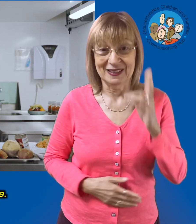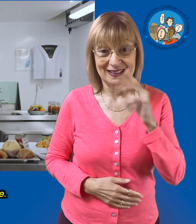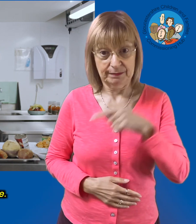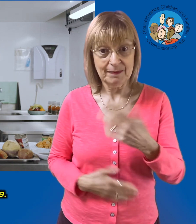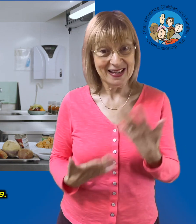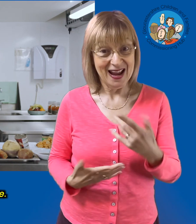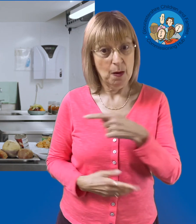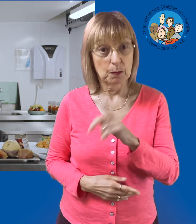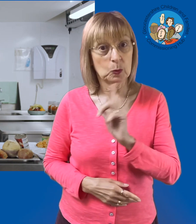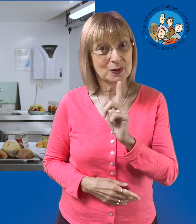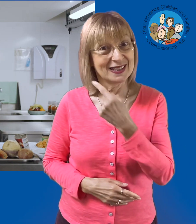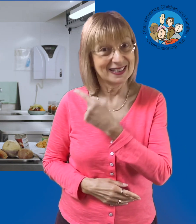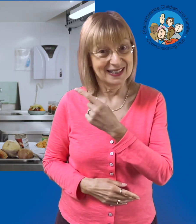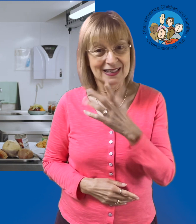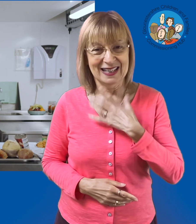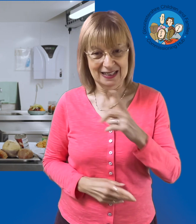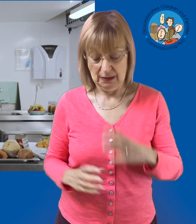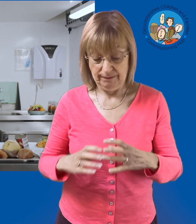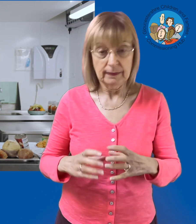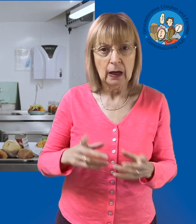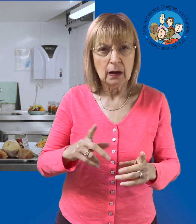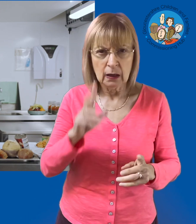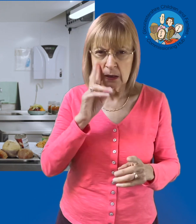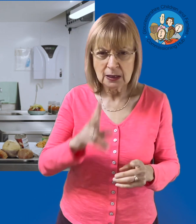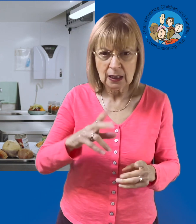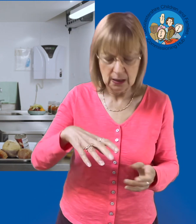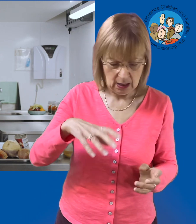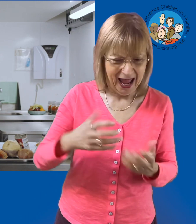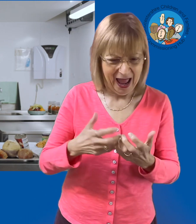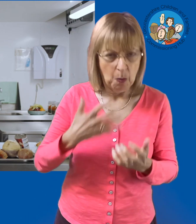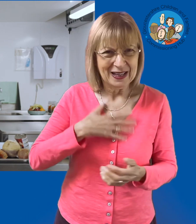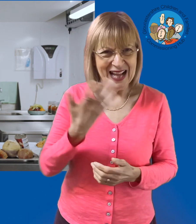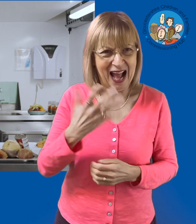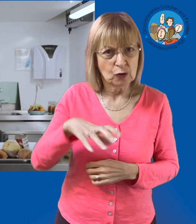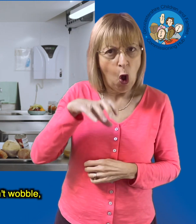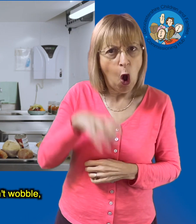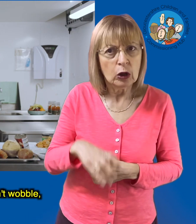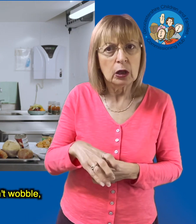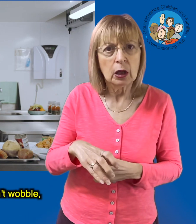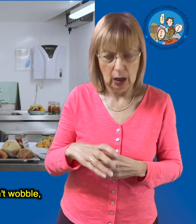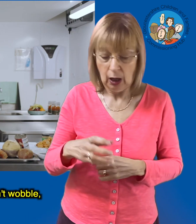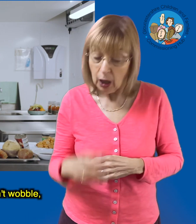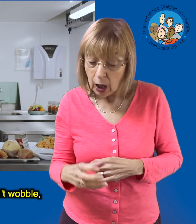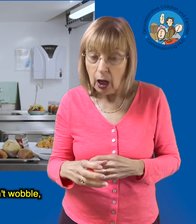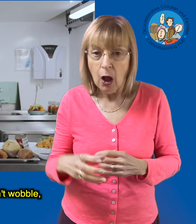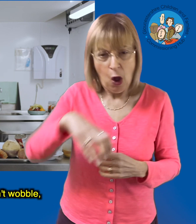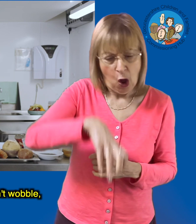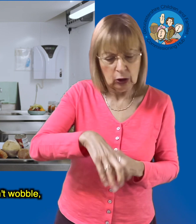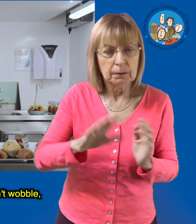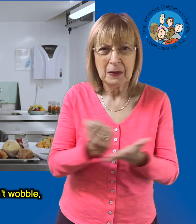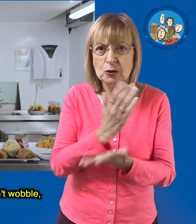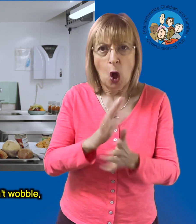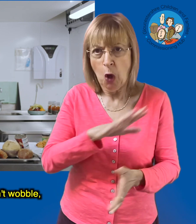one's the bridge. So for the onion today, I'm going to use the claw first. I'm going to turn it on the